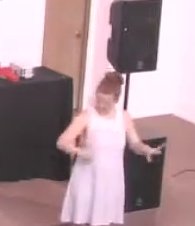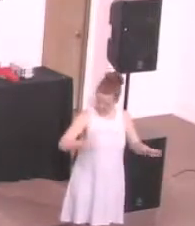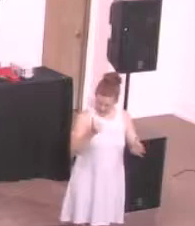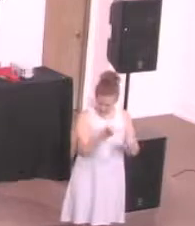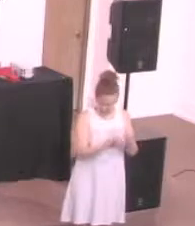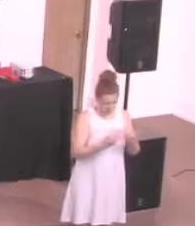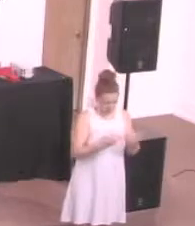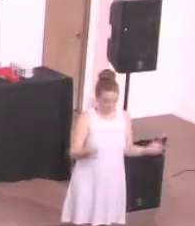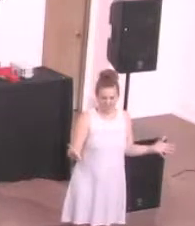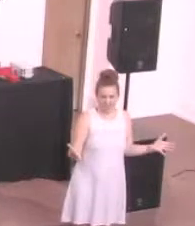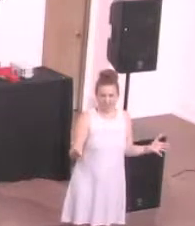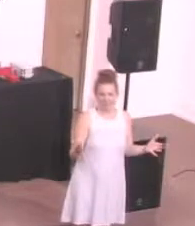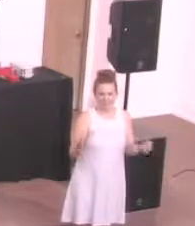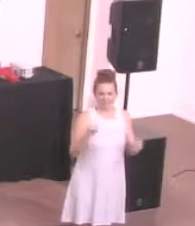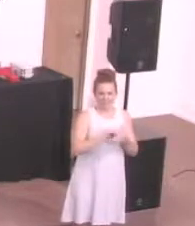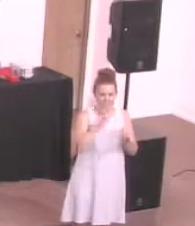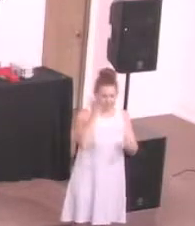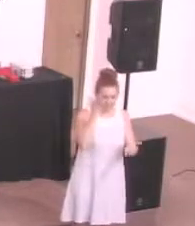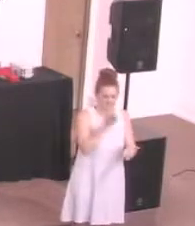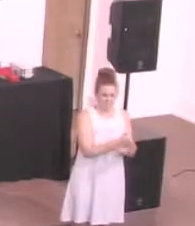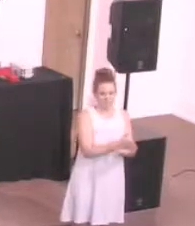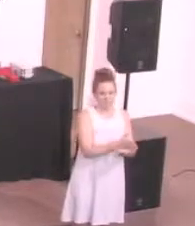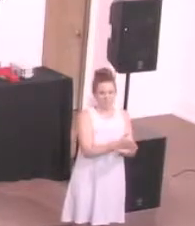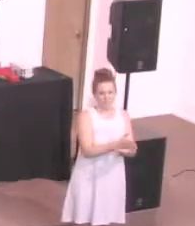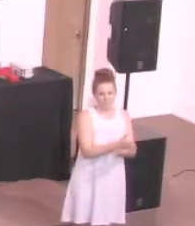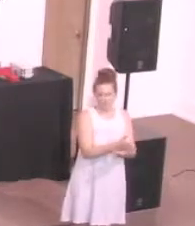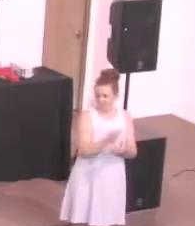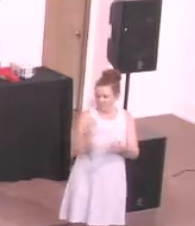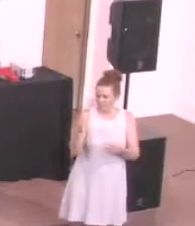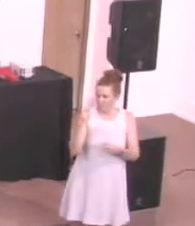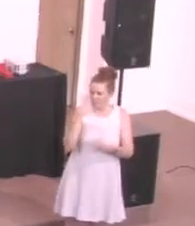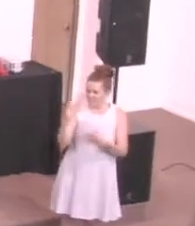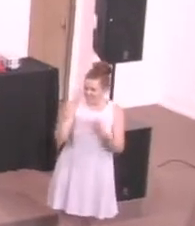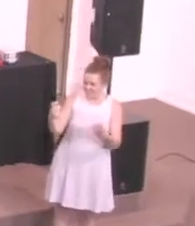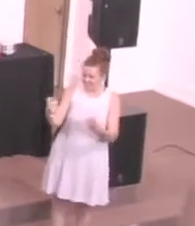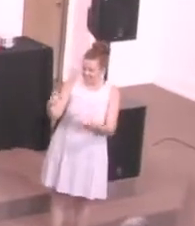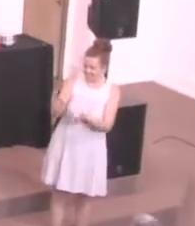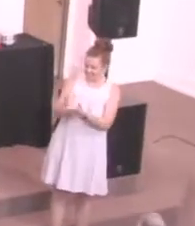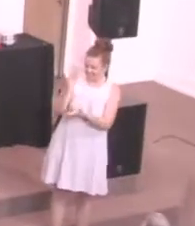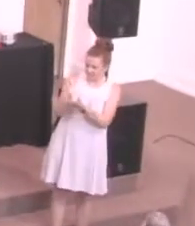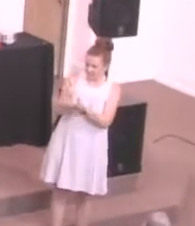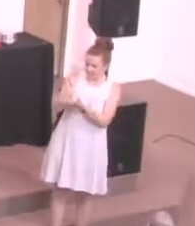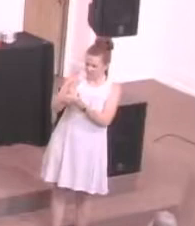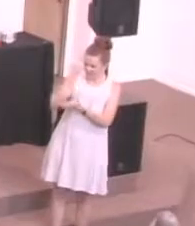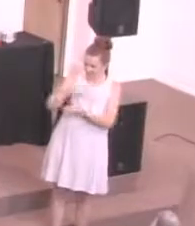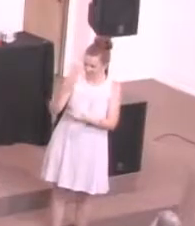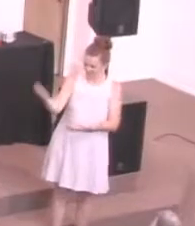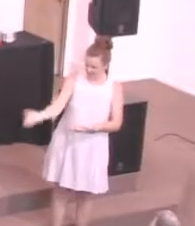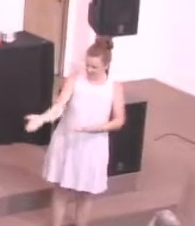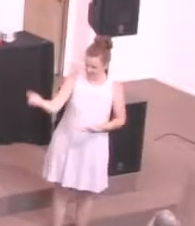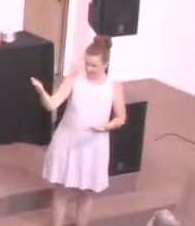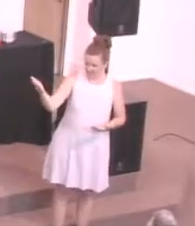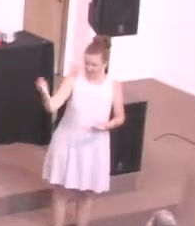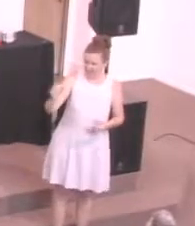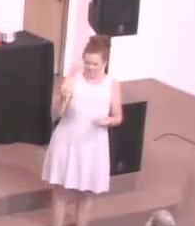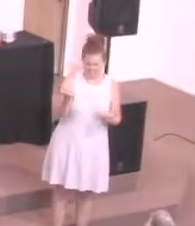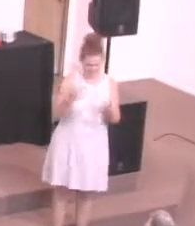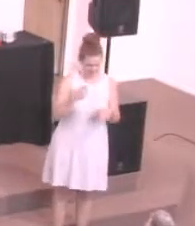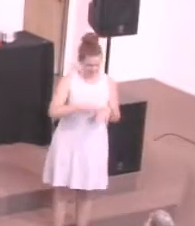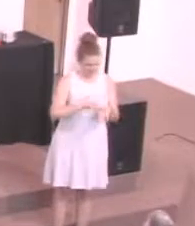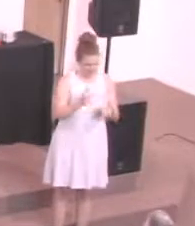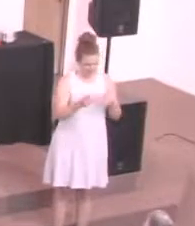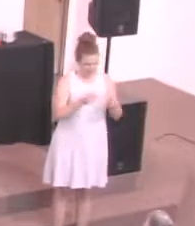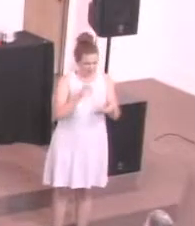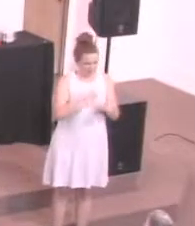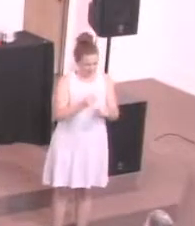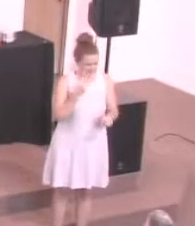everything that hinders. Can you see the sins that are hindering this man? You know, a lot of times other people can see our